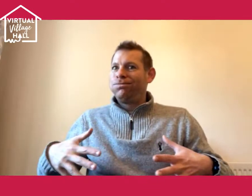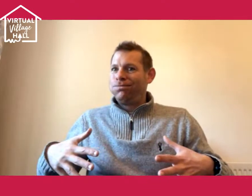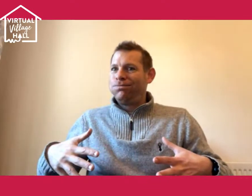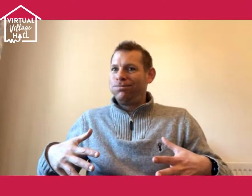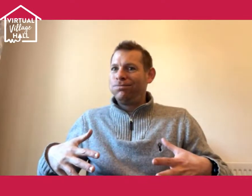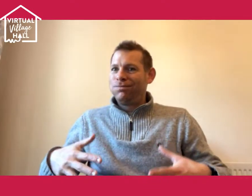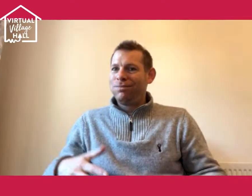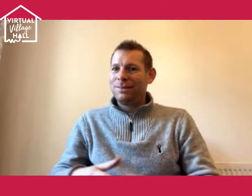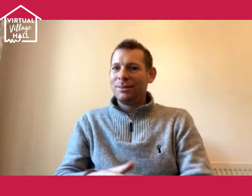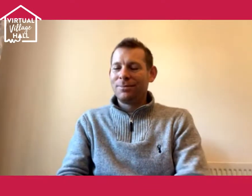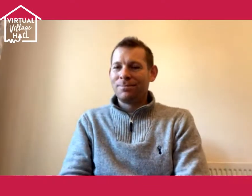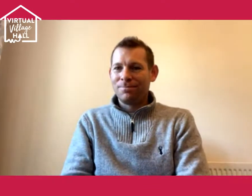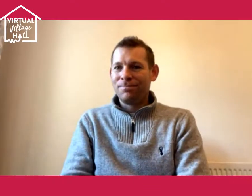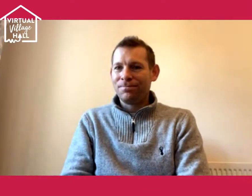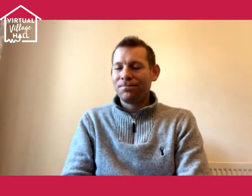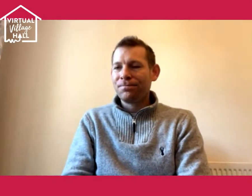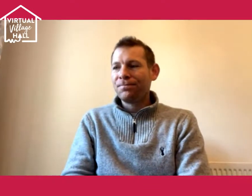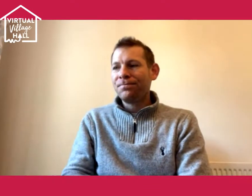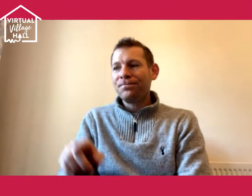He's quite fat.